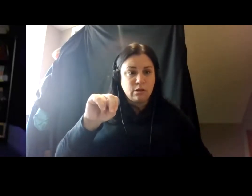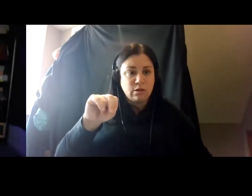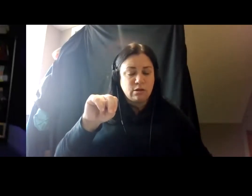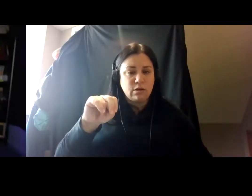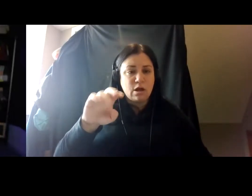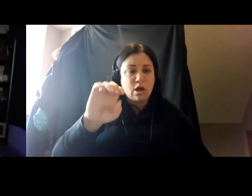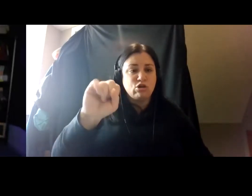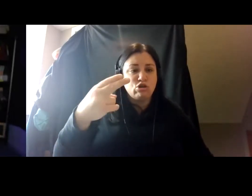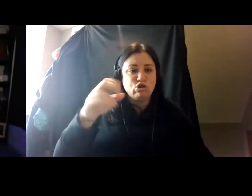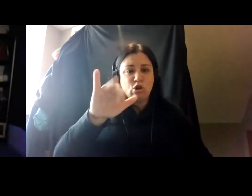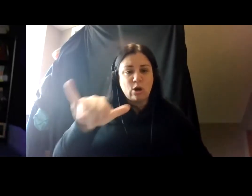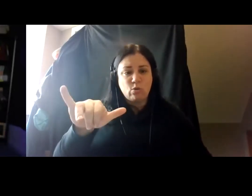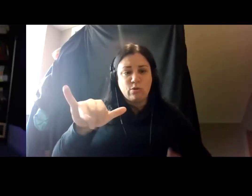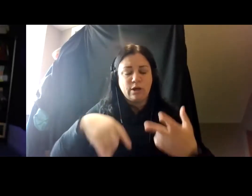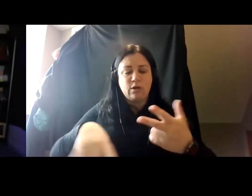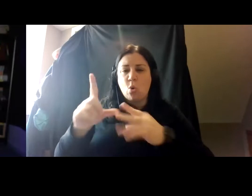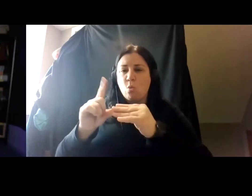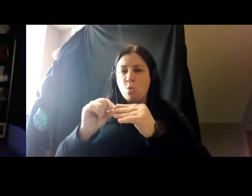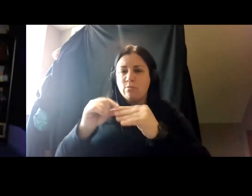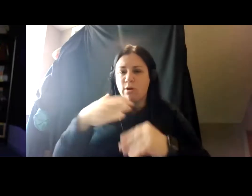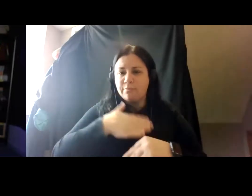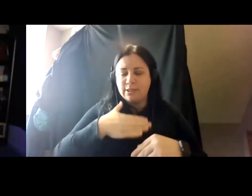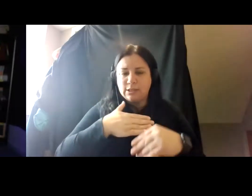Okay, we have Sherry, and if we have one more.